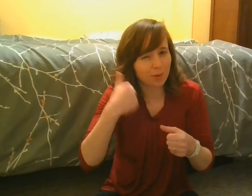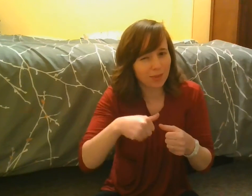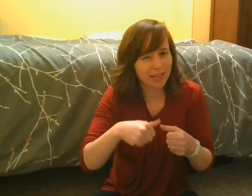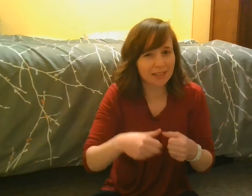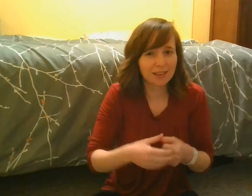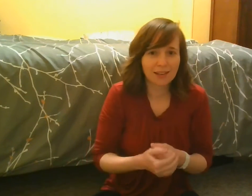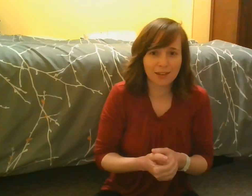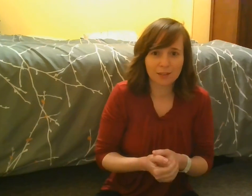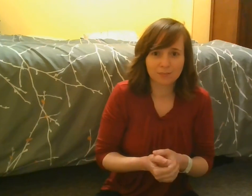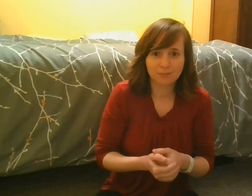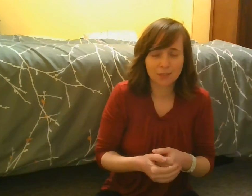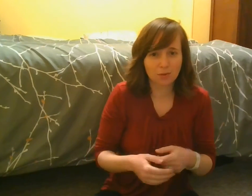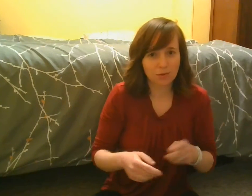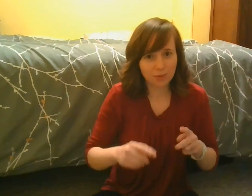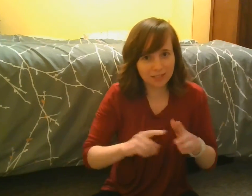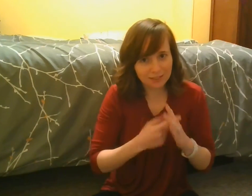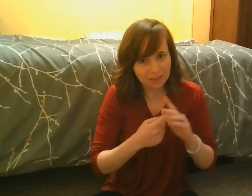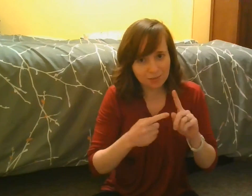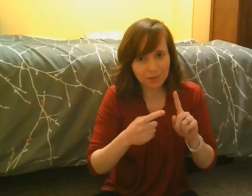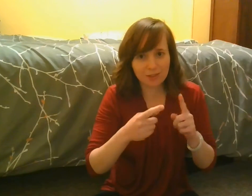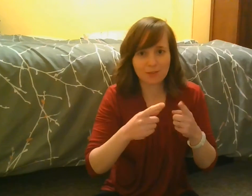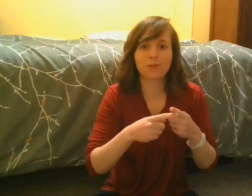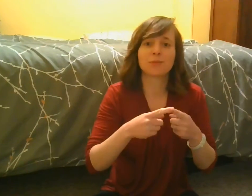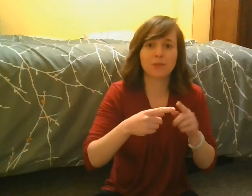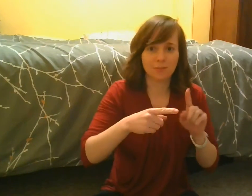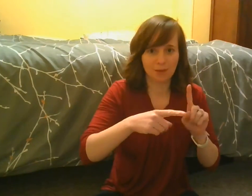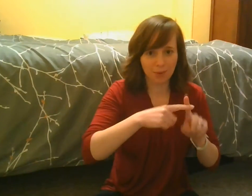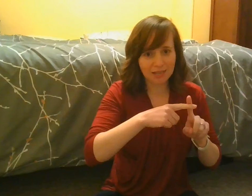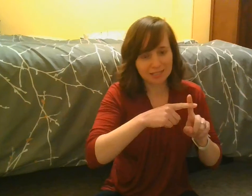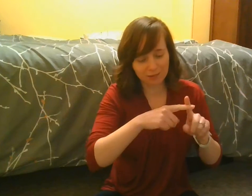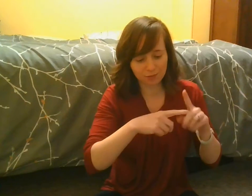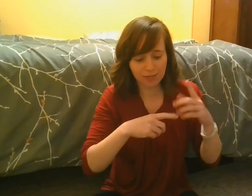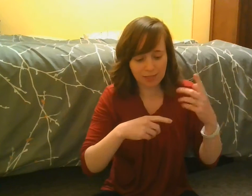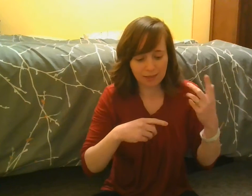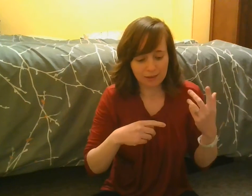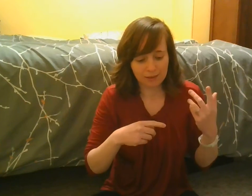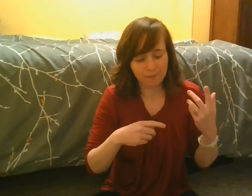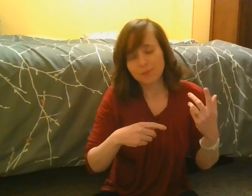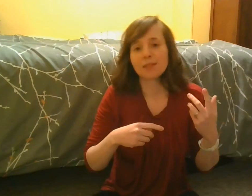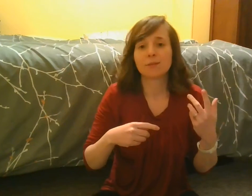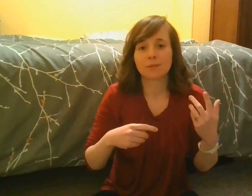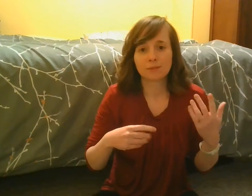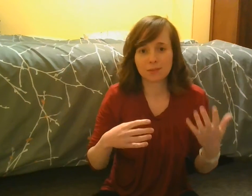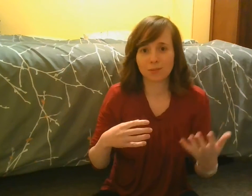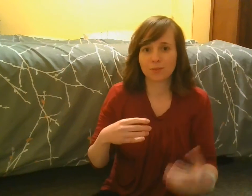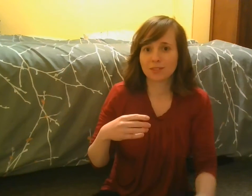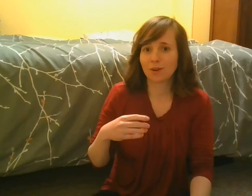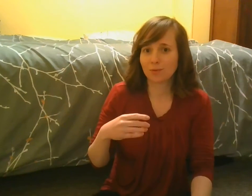that. So we'll get started with the first one to be positive. So we'll start with